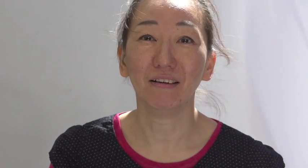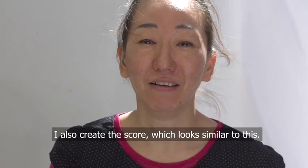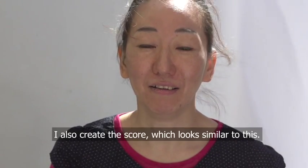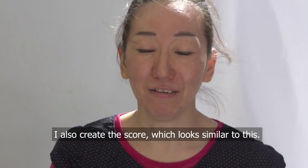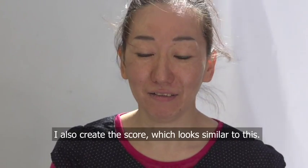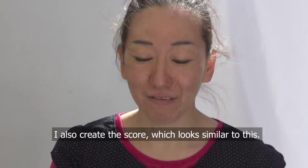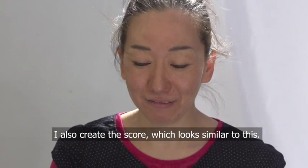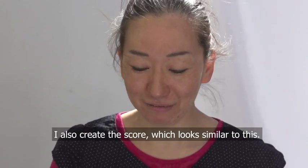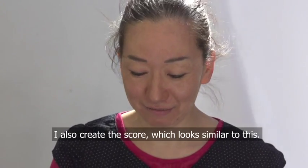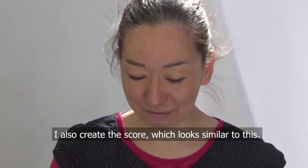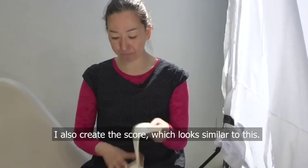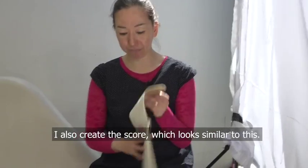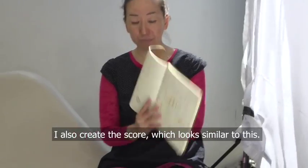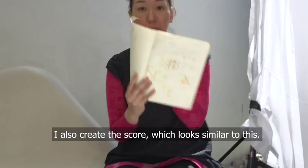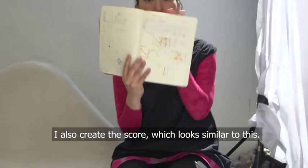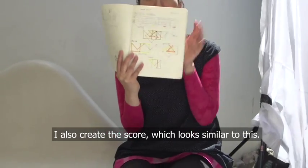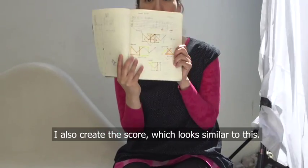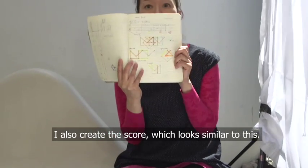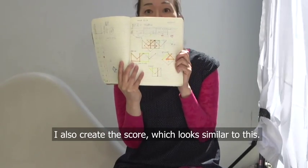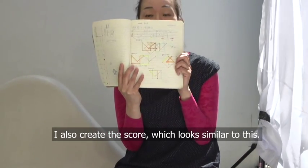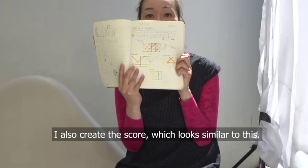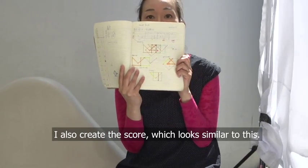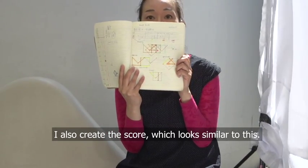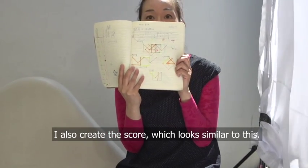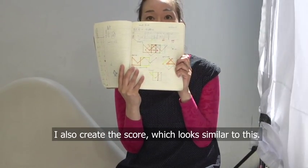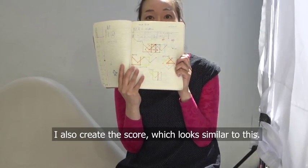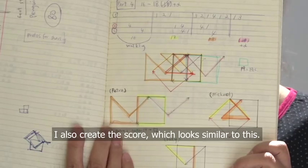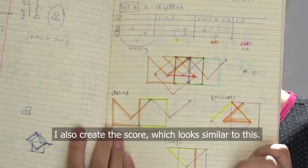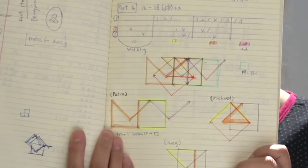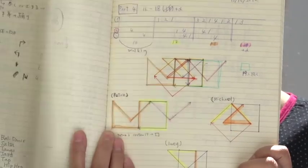I also create the score, which looks similar to this.